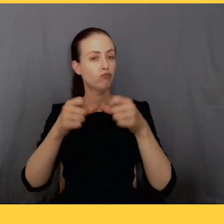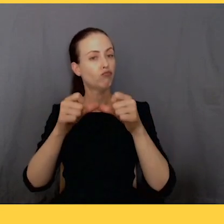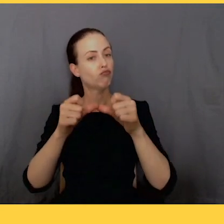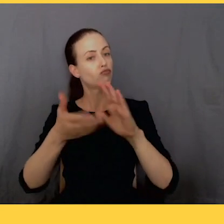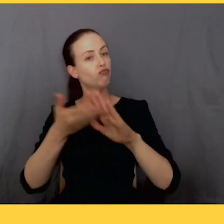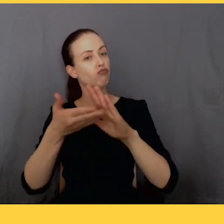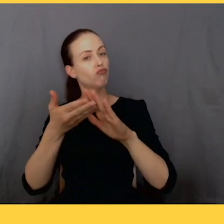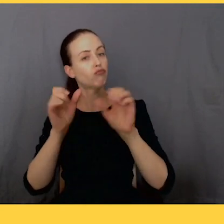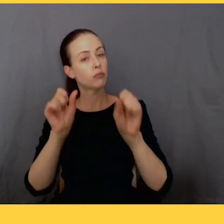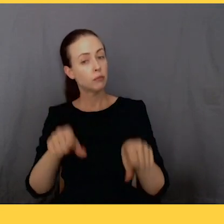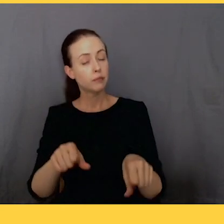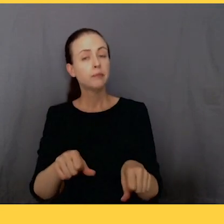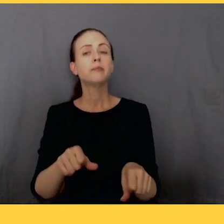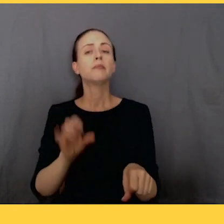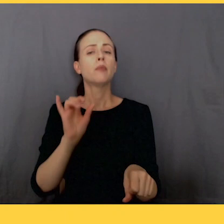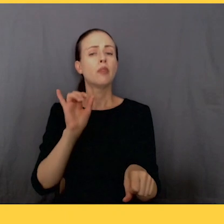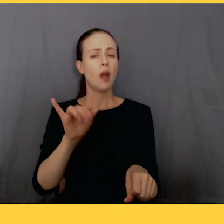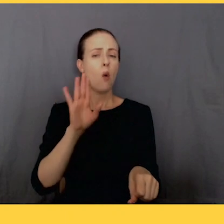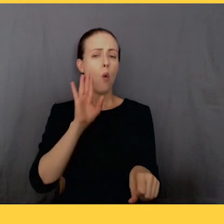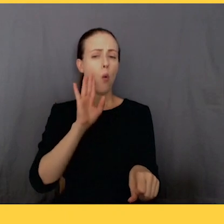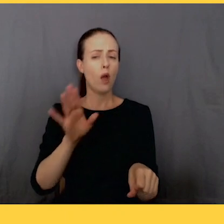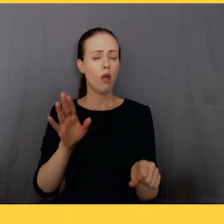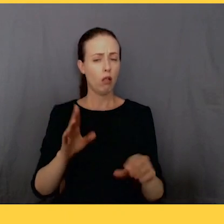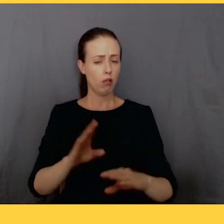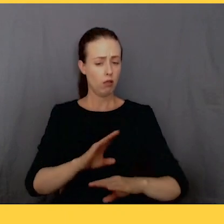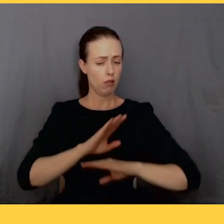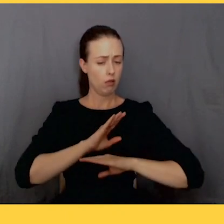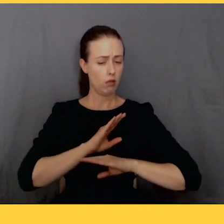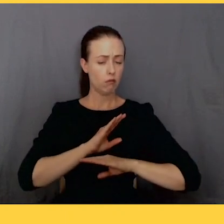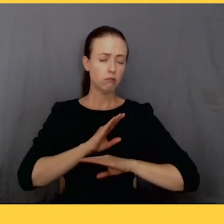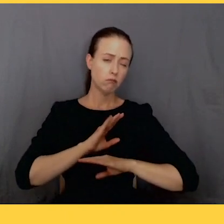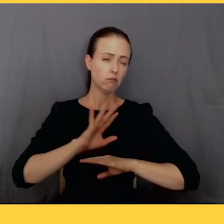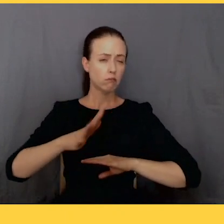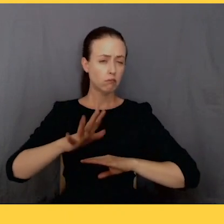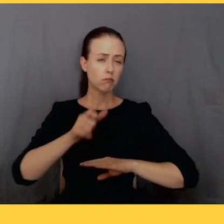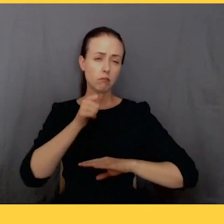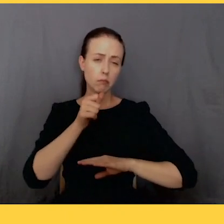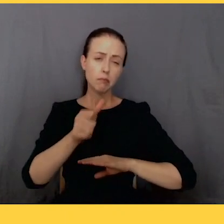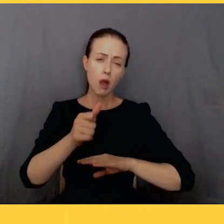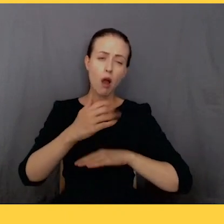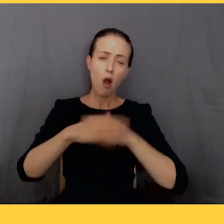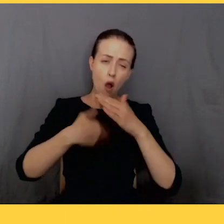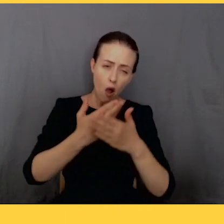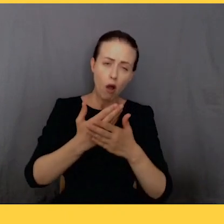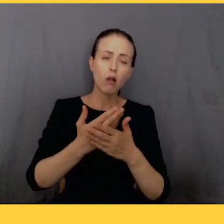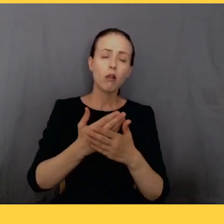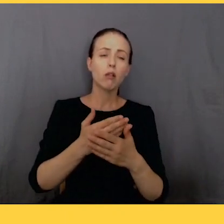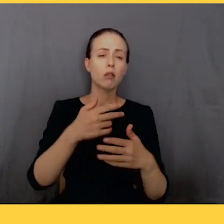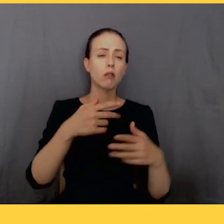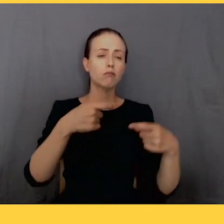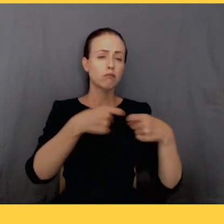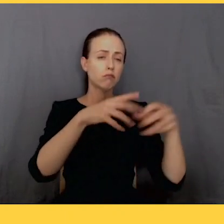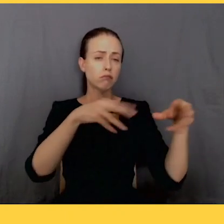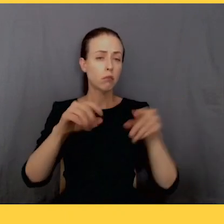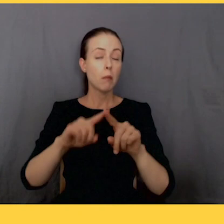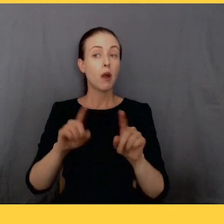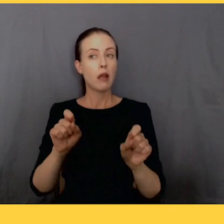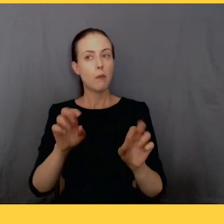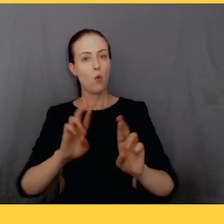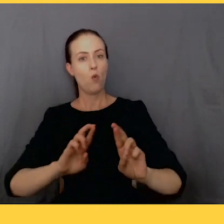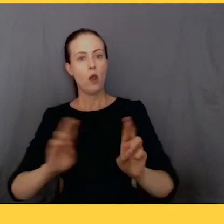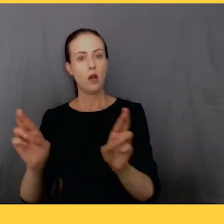the PSPS events, but not perhaps all, but it will give the customers the capability to prepare for a long